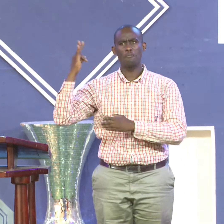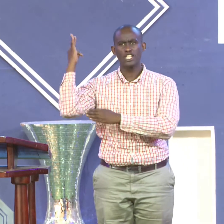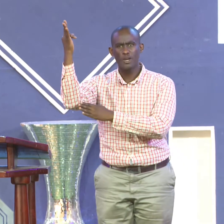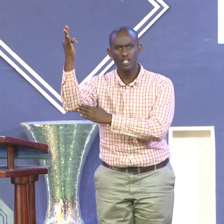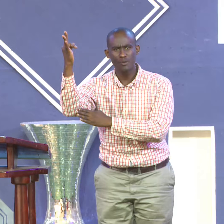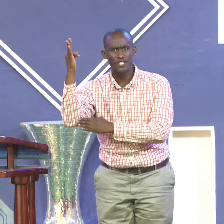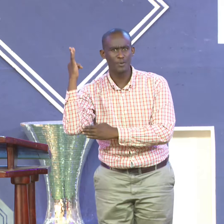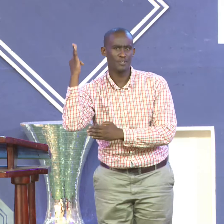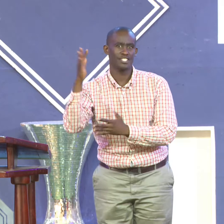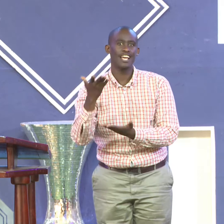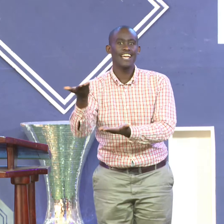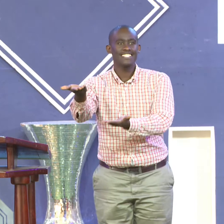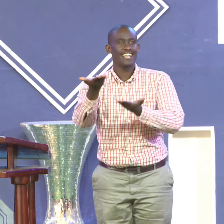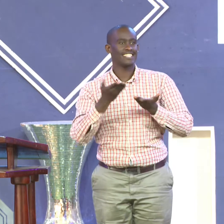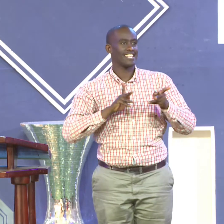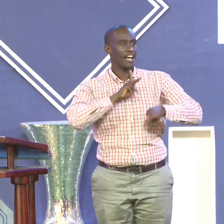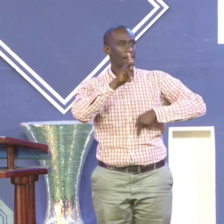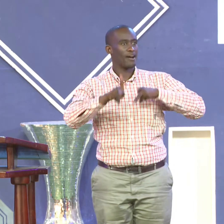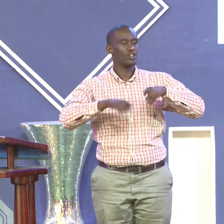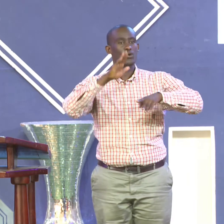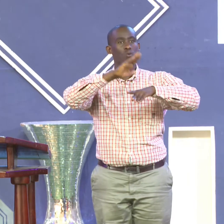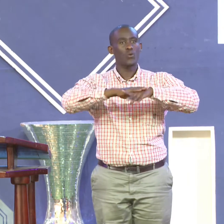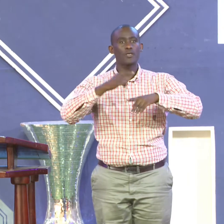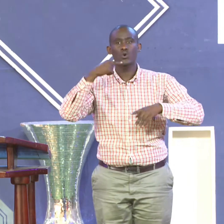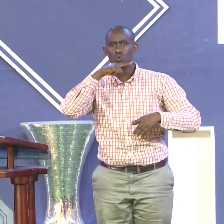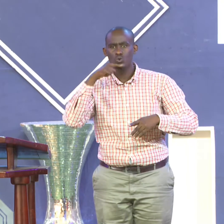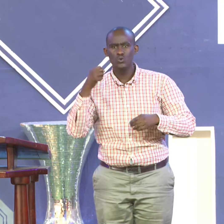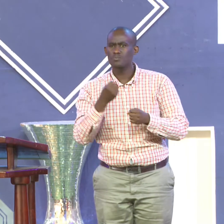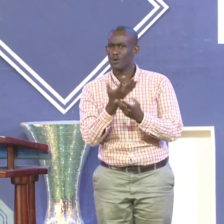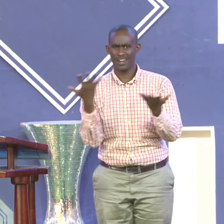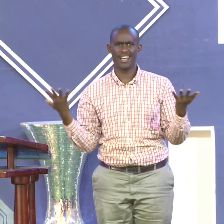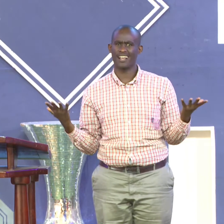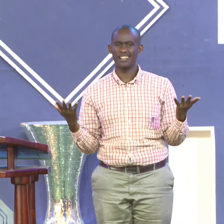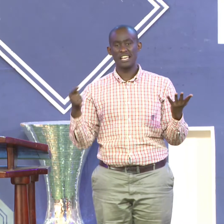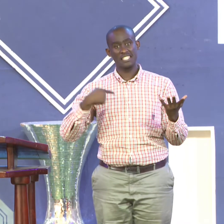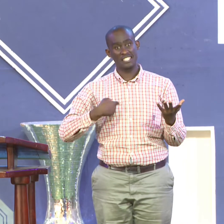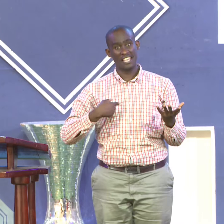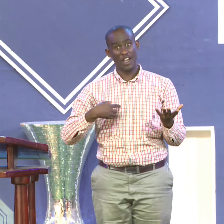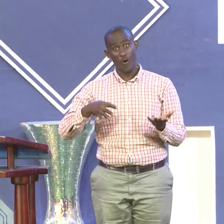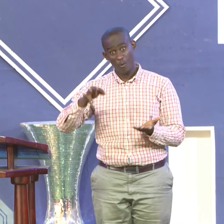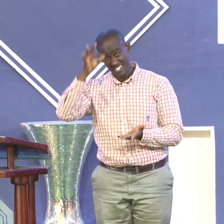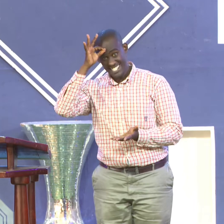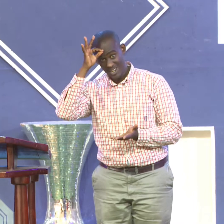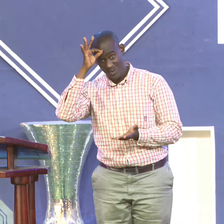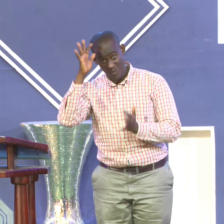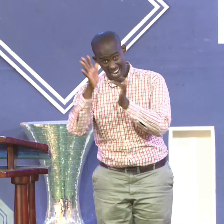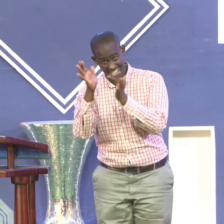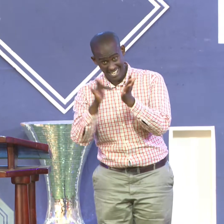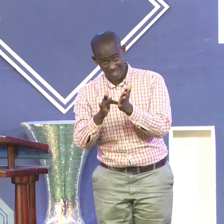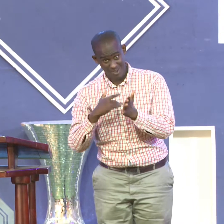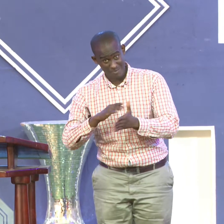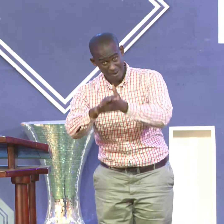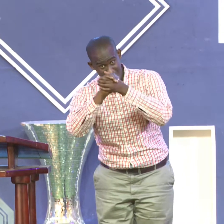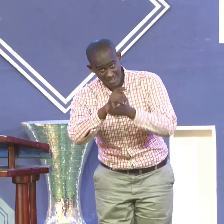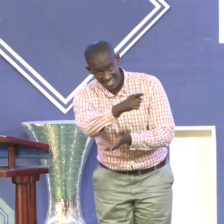you nyaniriza abali ku mikutu mwenna I welcome all of you online. Kapele wa Yesu ababuzaako. The Kapele of